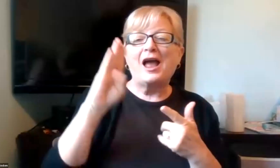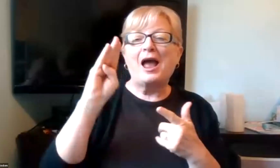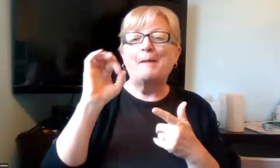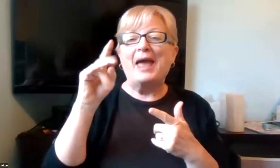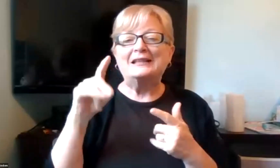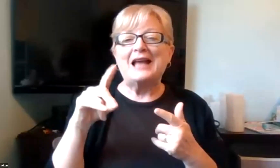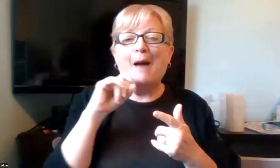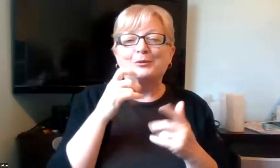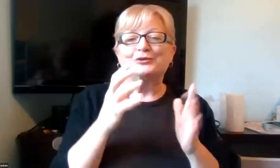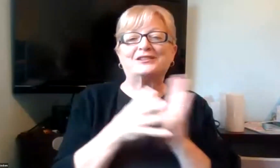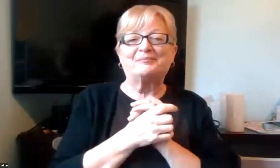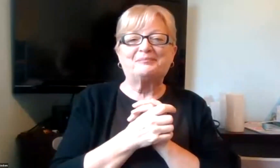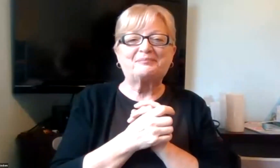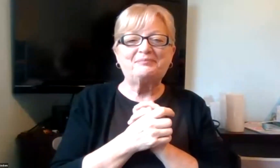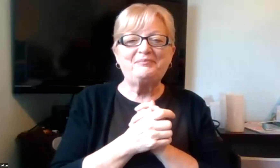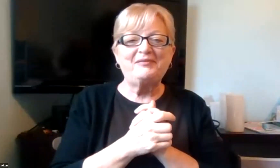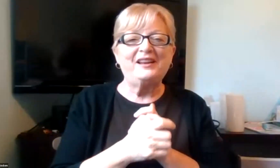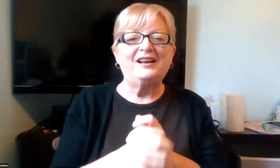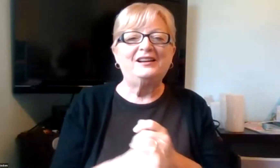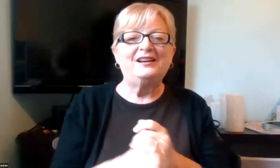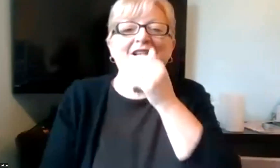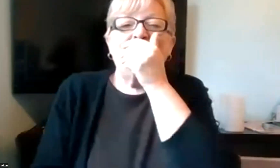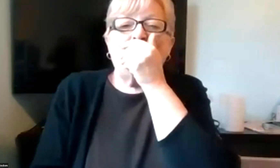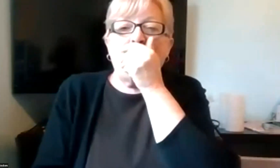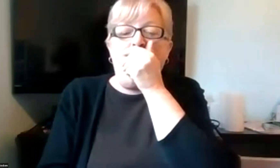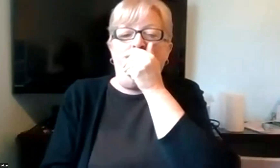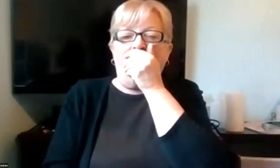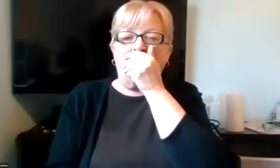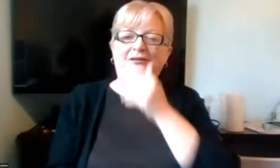move the item pressing Alt F. All right.